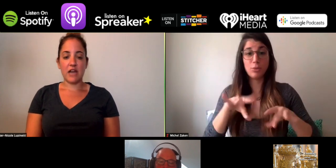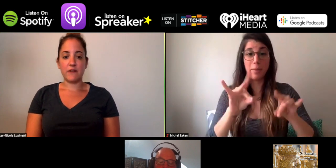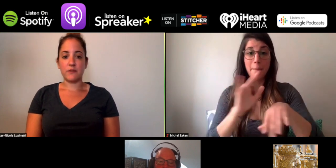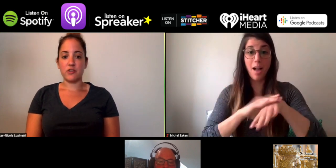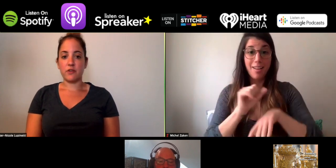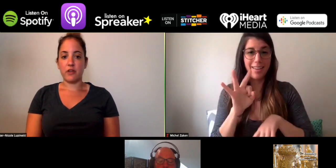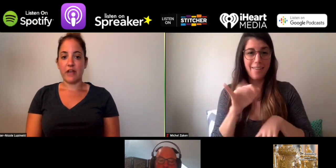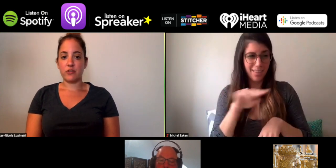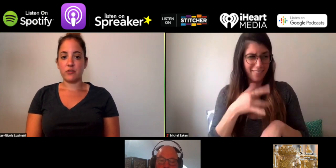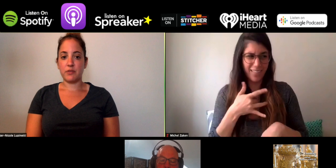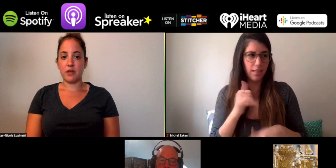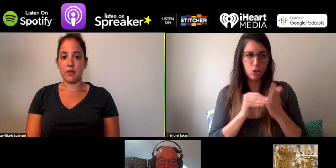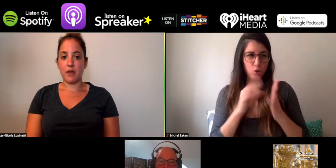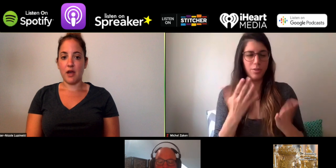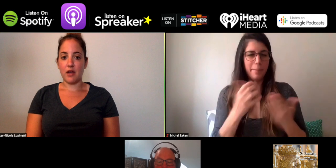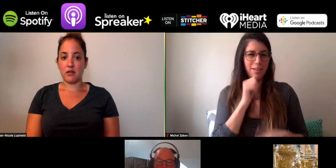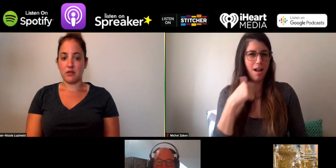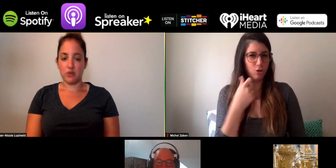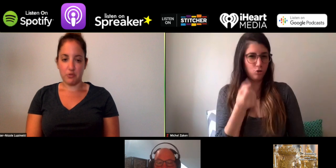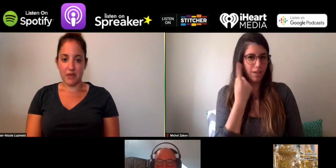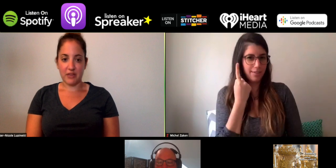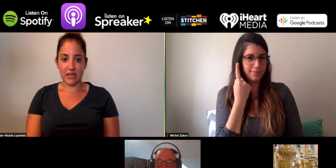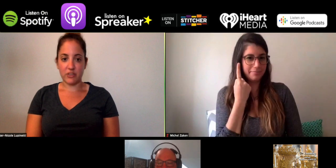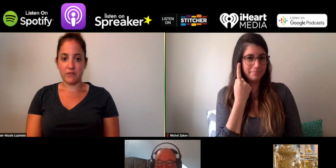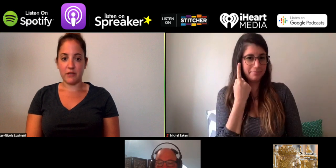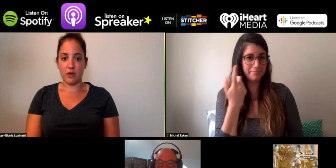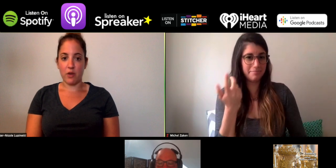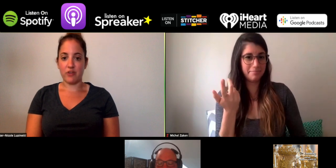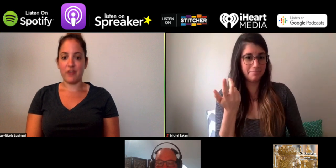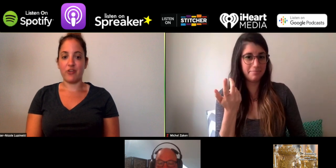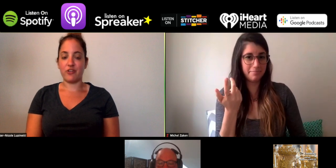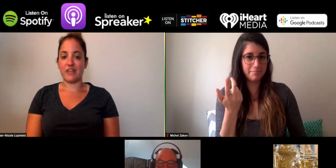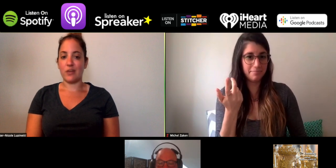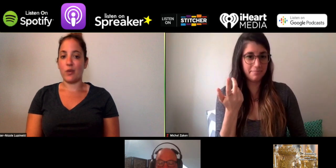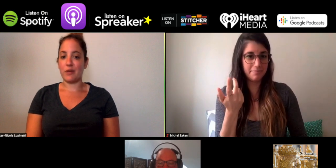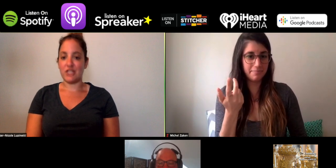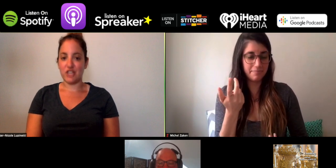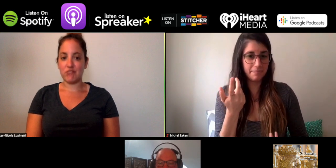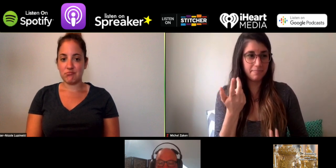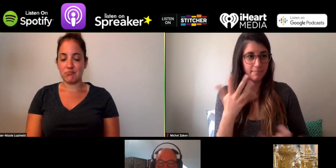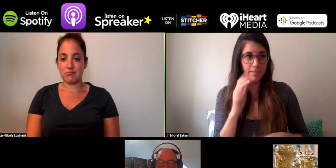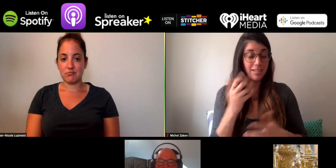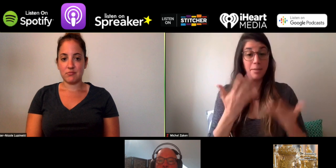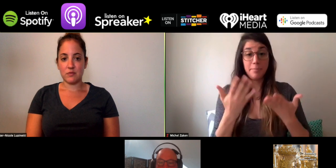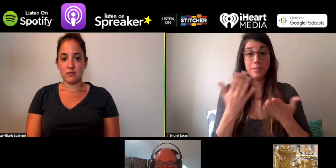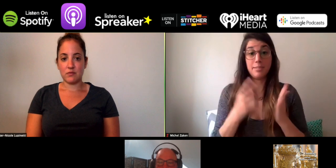to kind of observe the classroom to pick up on, you know, their body language to figure out whether or not they're understanding what I'm teaching.